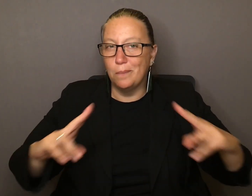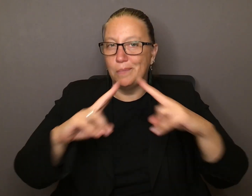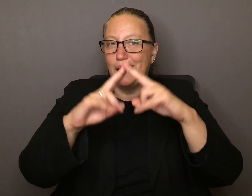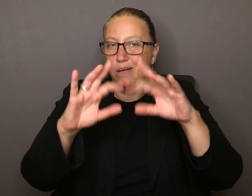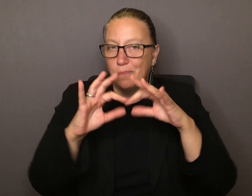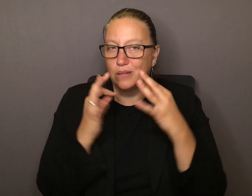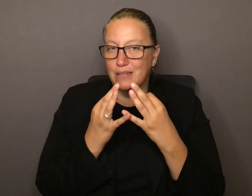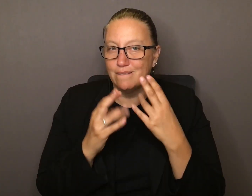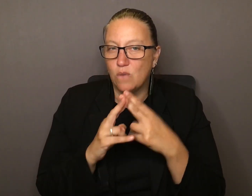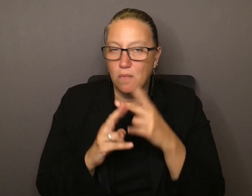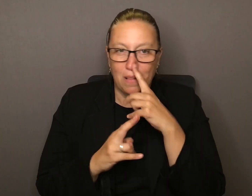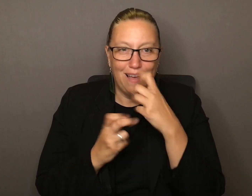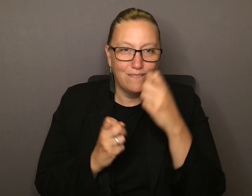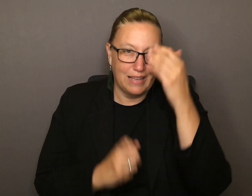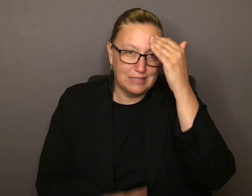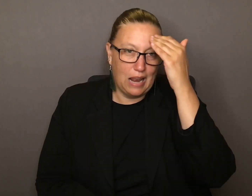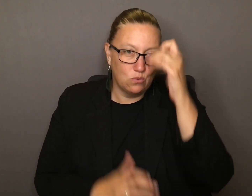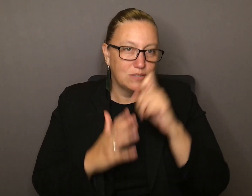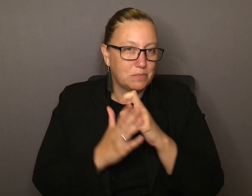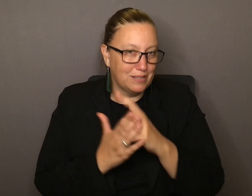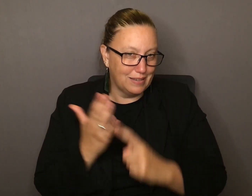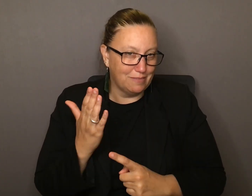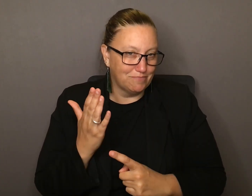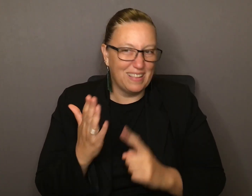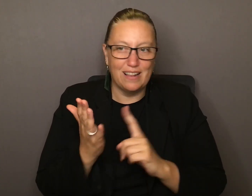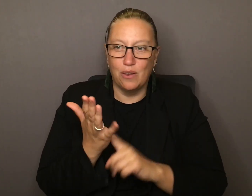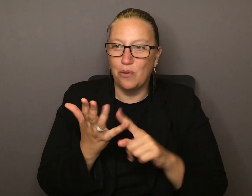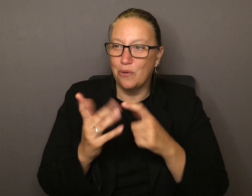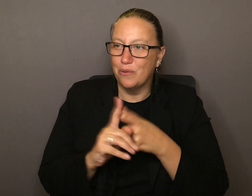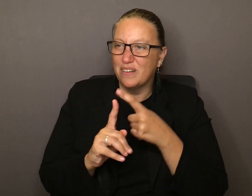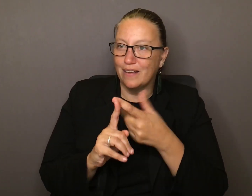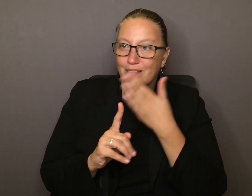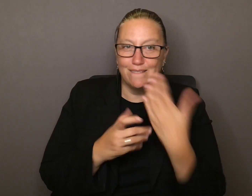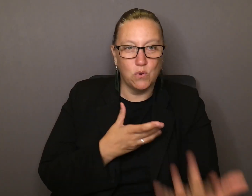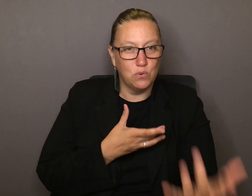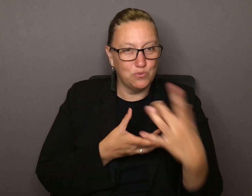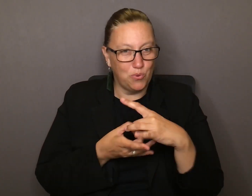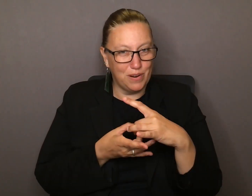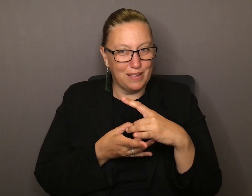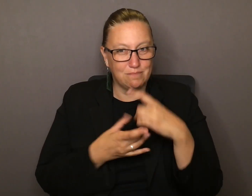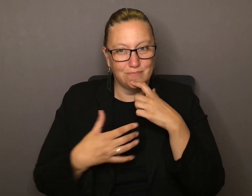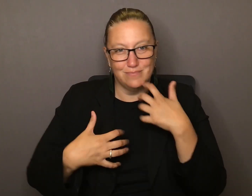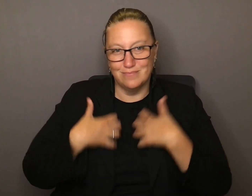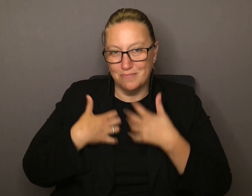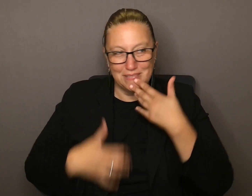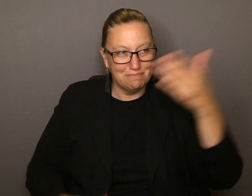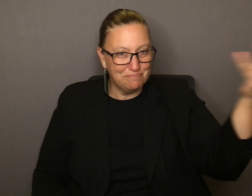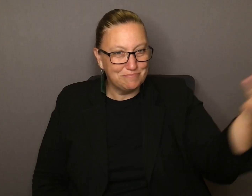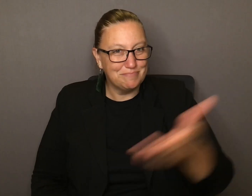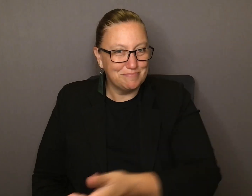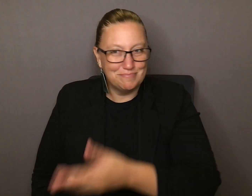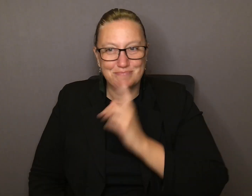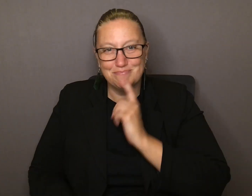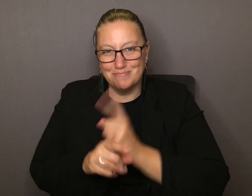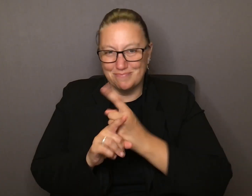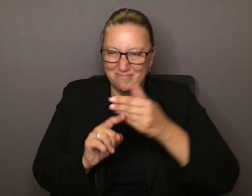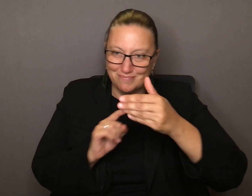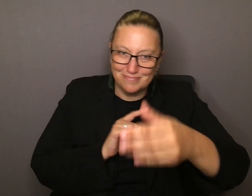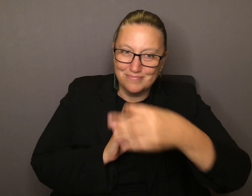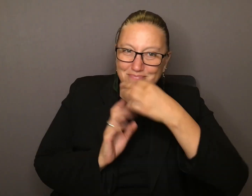disability. Luke, thank you so much for being here. I eagerly invite you to take the floor for the next few minutes.